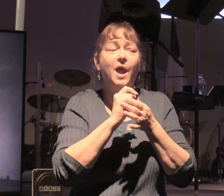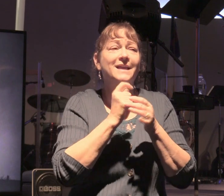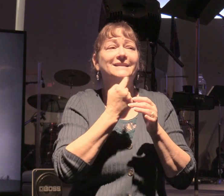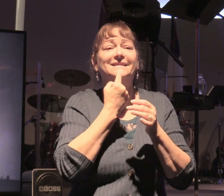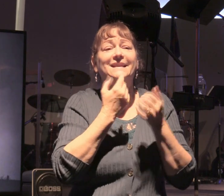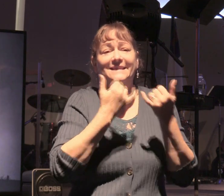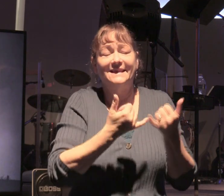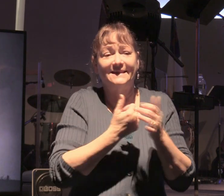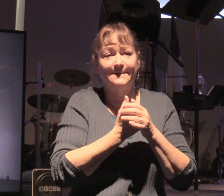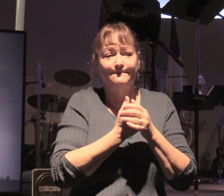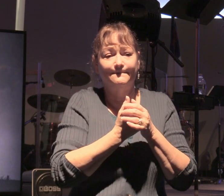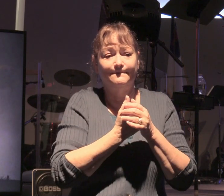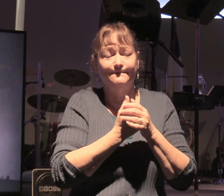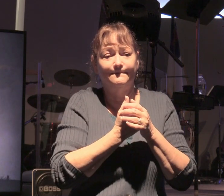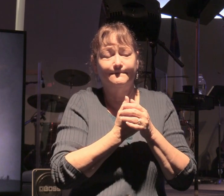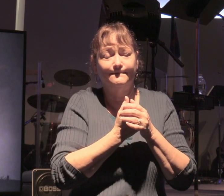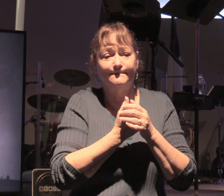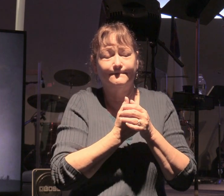the following.